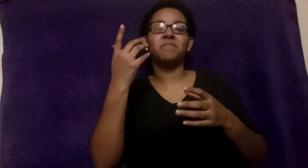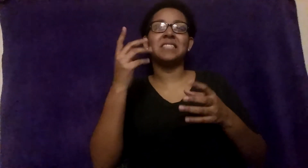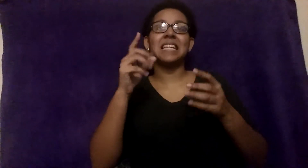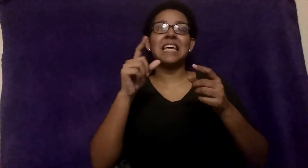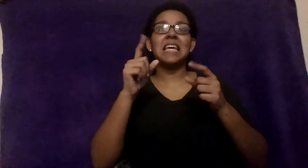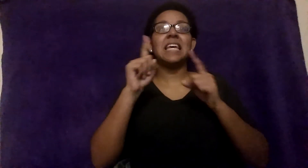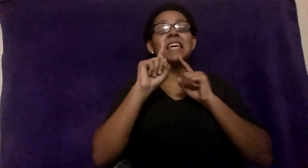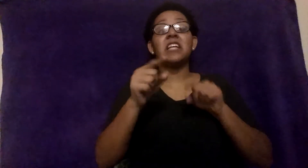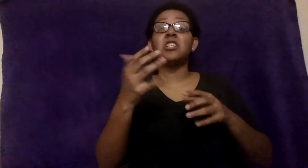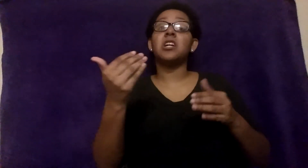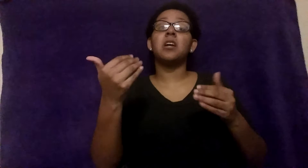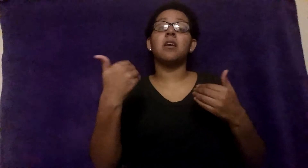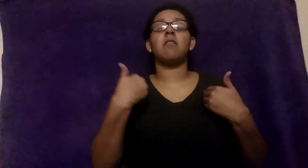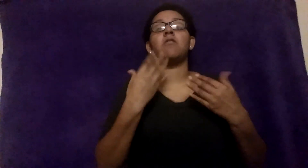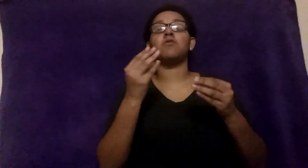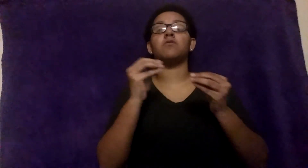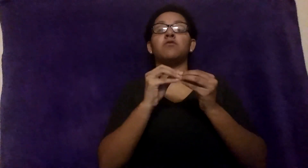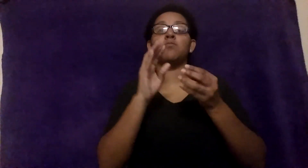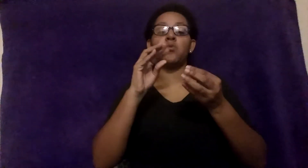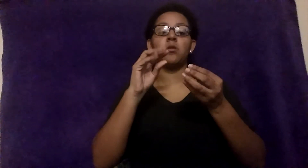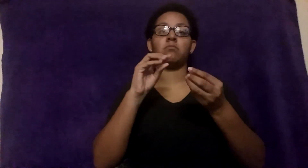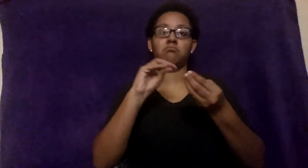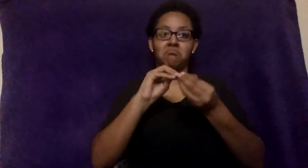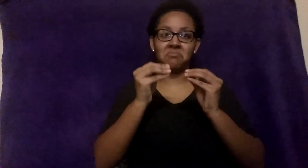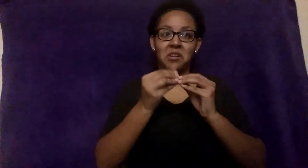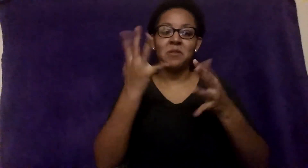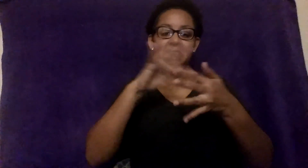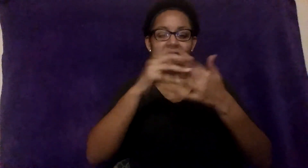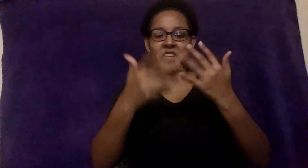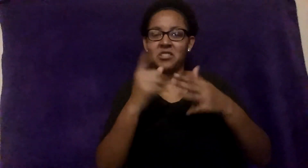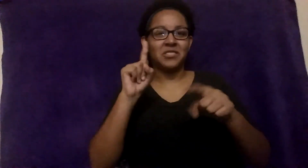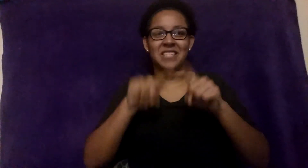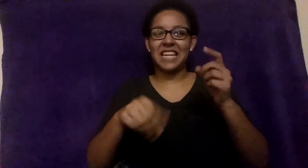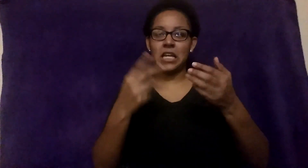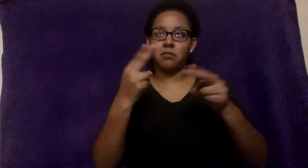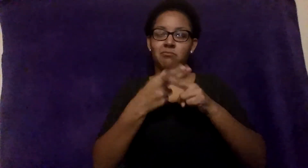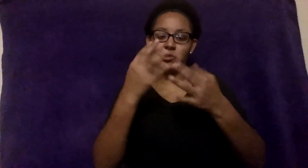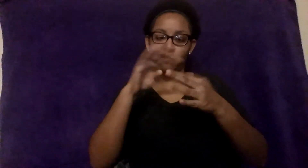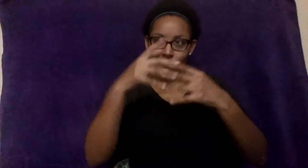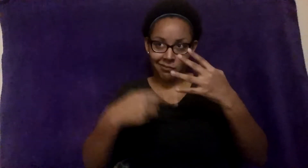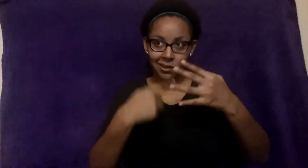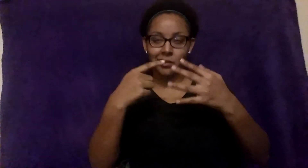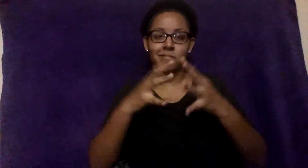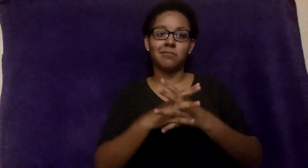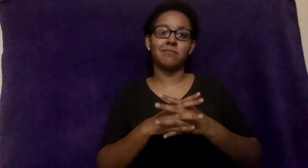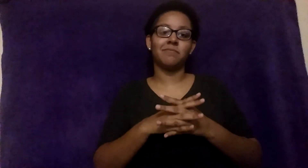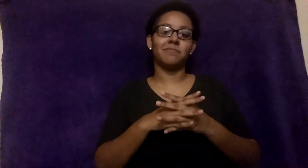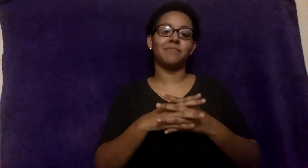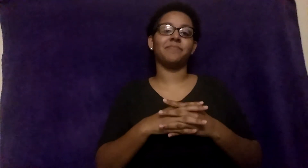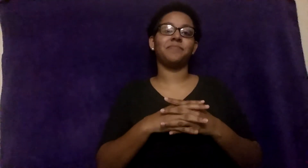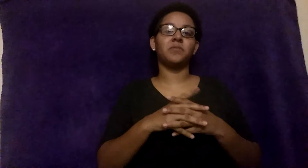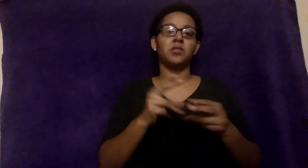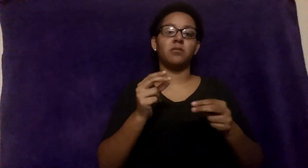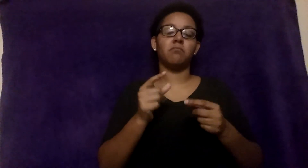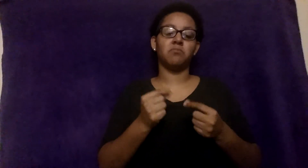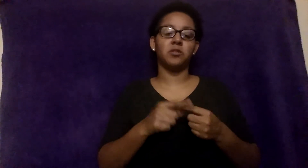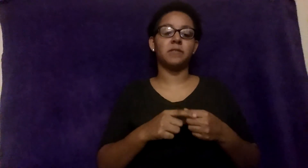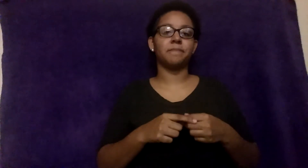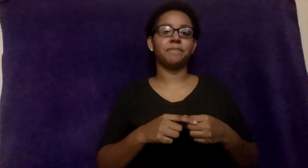than figures, so you can't necessarily do it on your fingers. So let's get started with this problem. Actually, my phone is ringing,